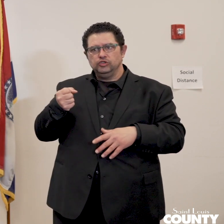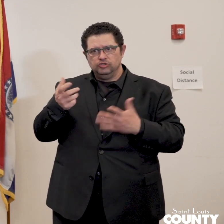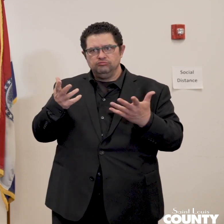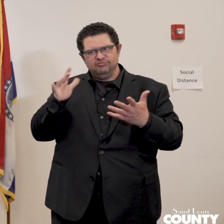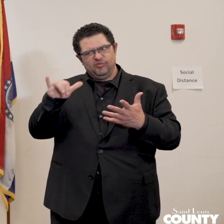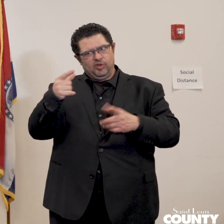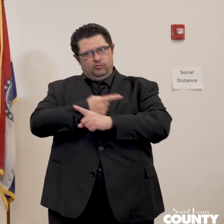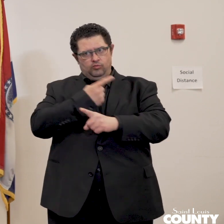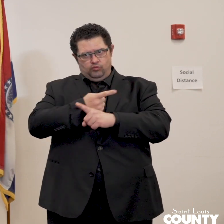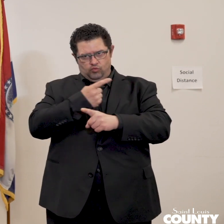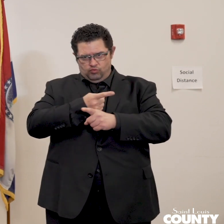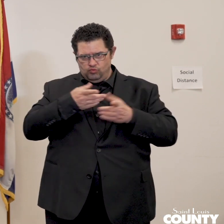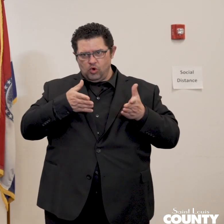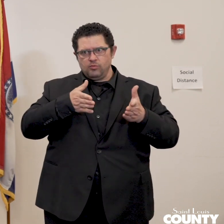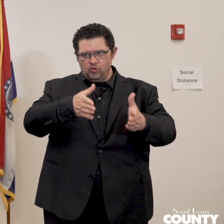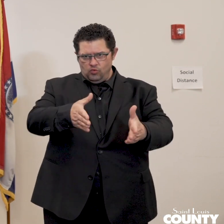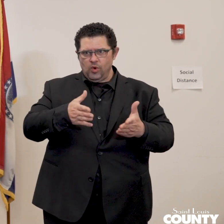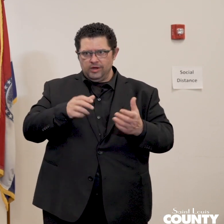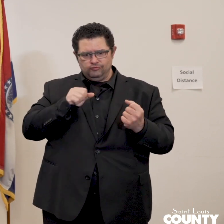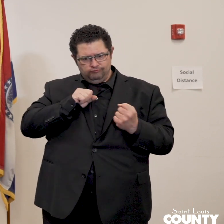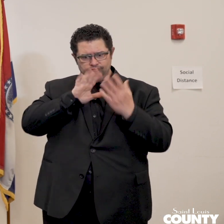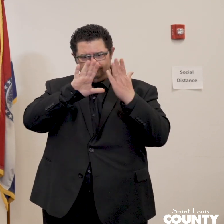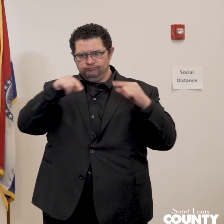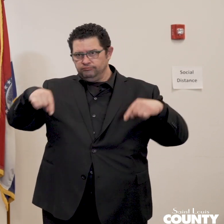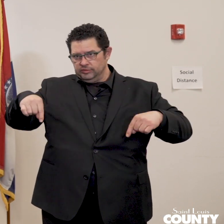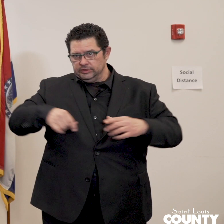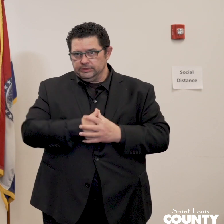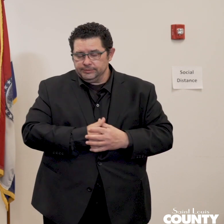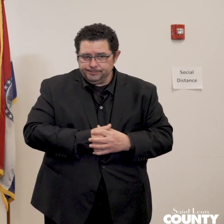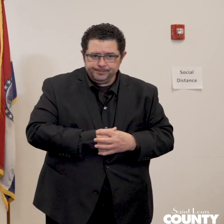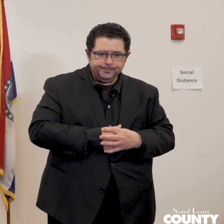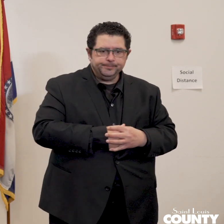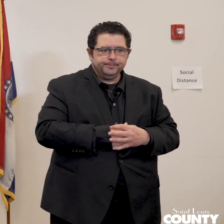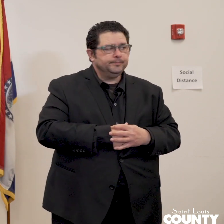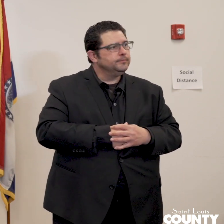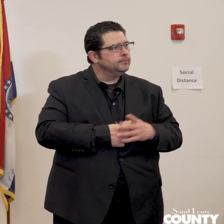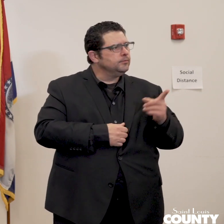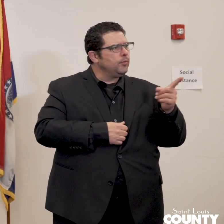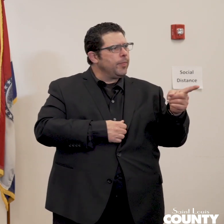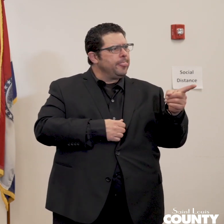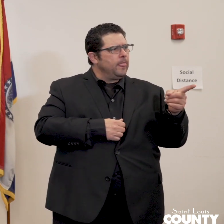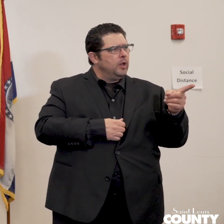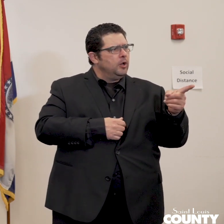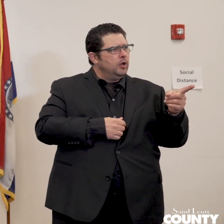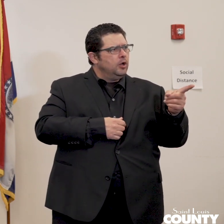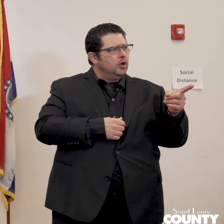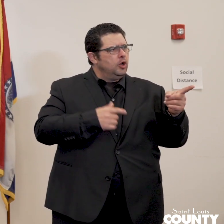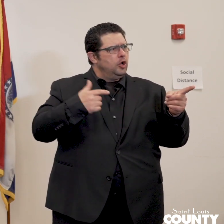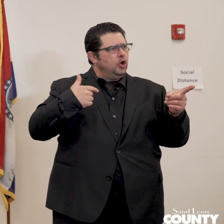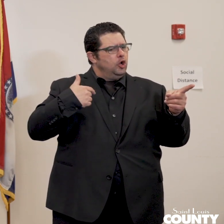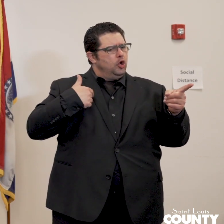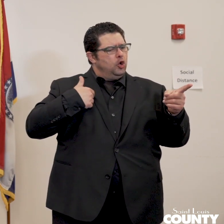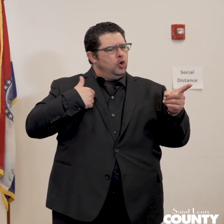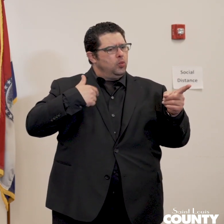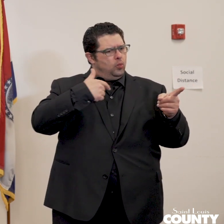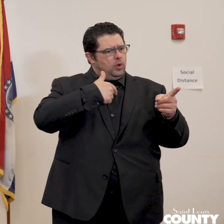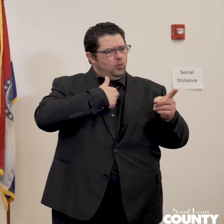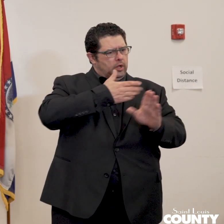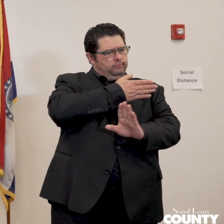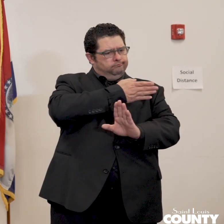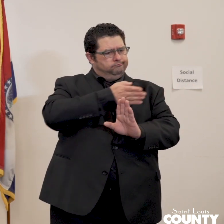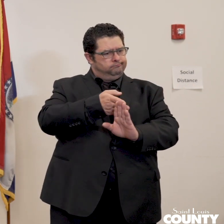is the proper way to treat an epidemic in the 21st century. When we hit May 4th,